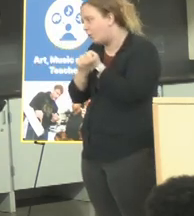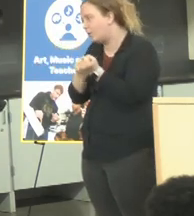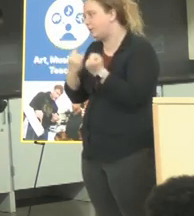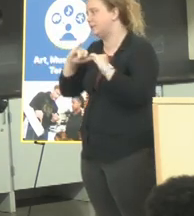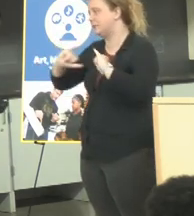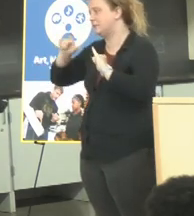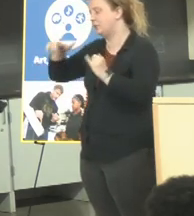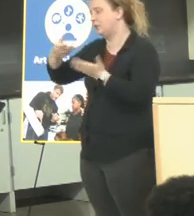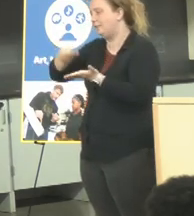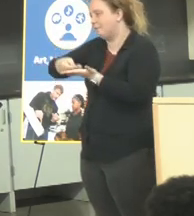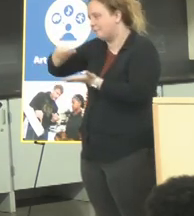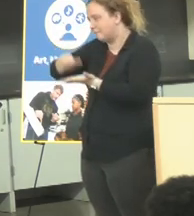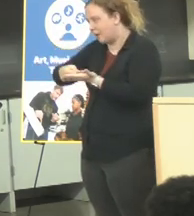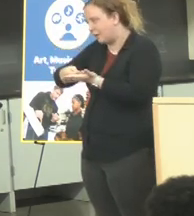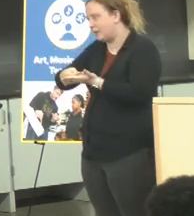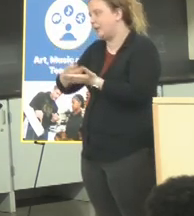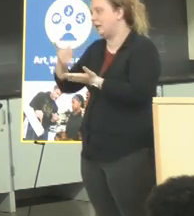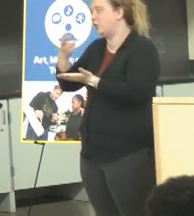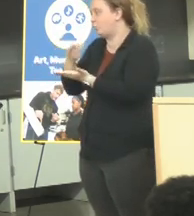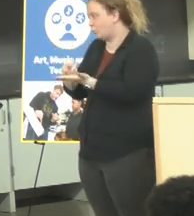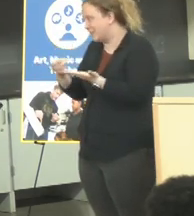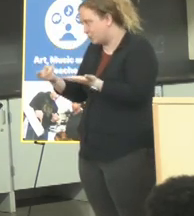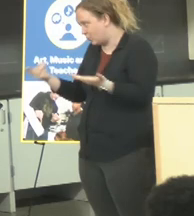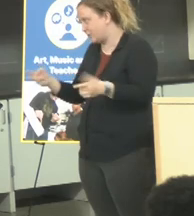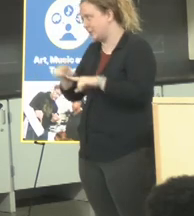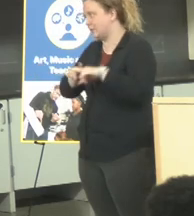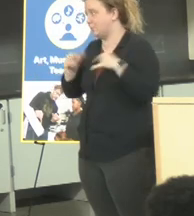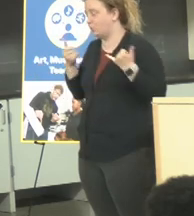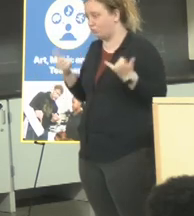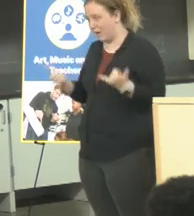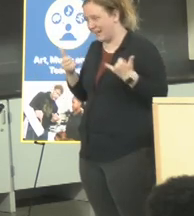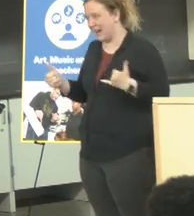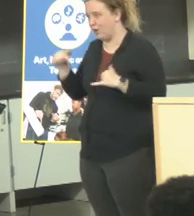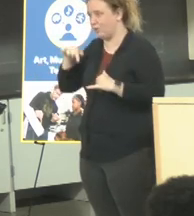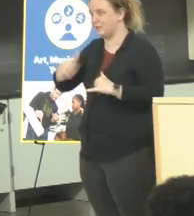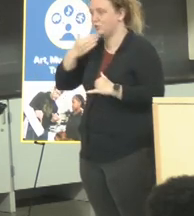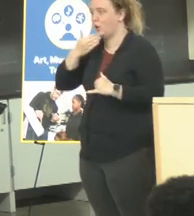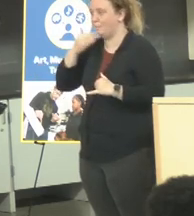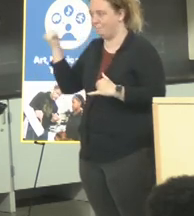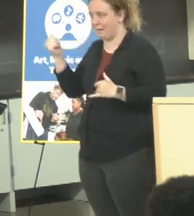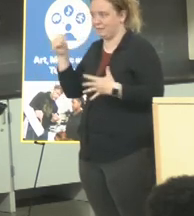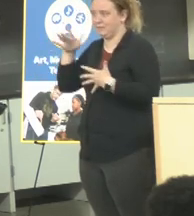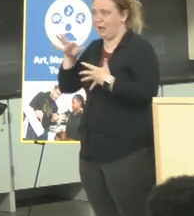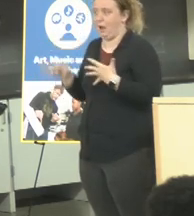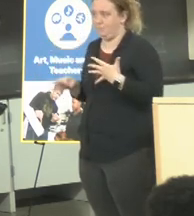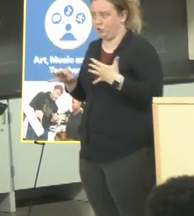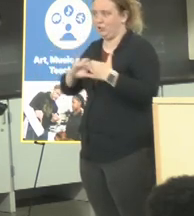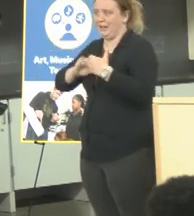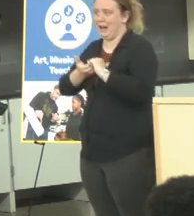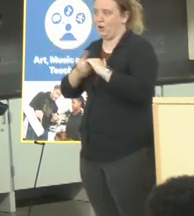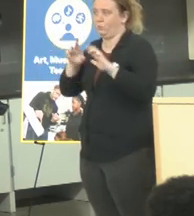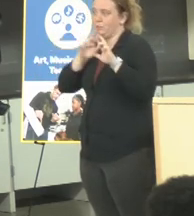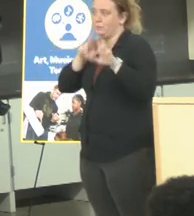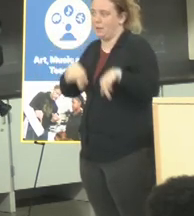resources. But right now, this is frankly our best thinking in order to respond to the current